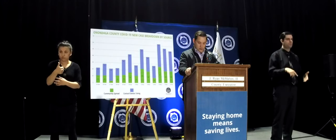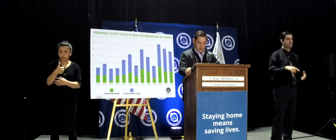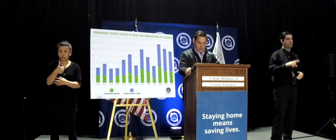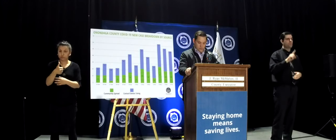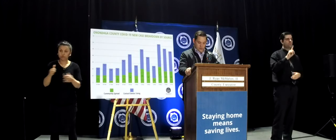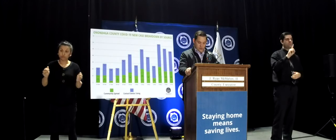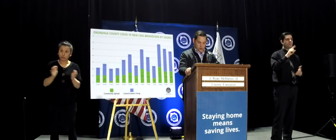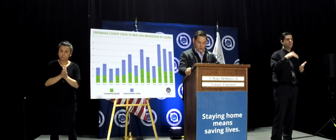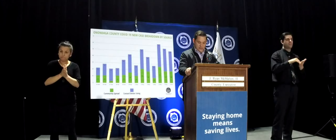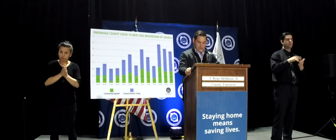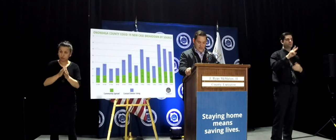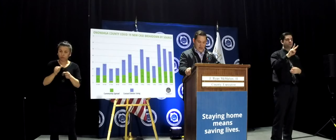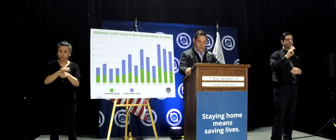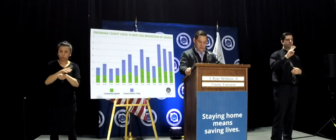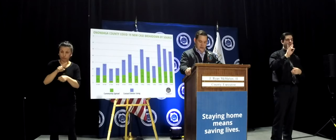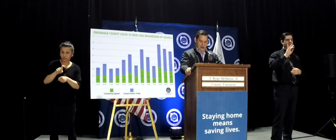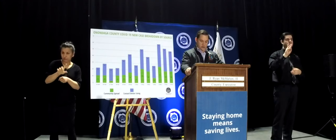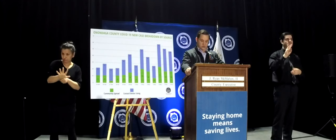and we've had